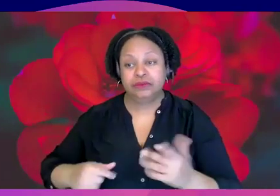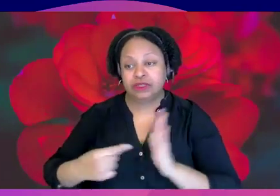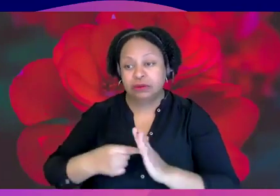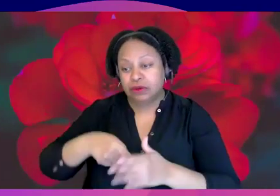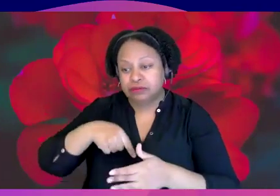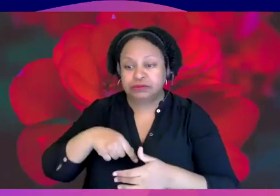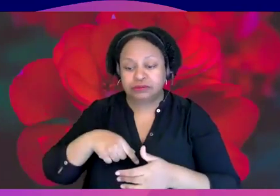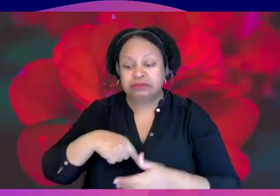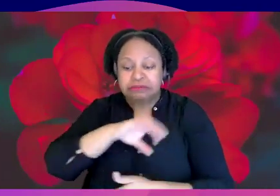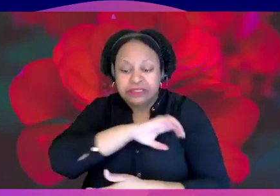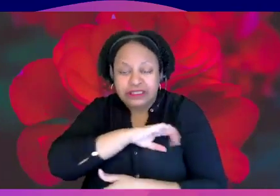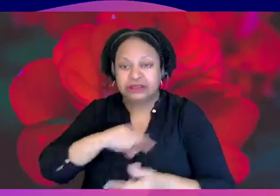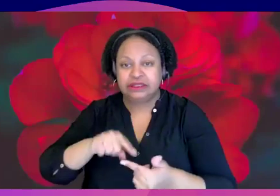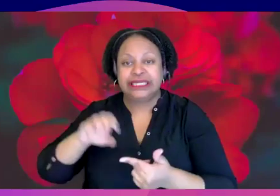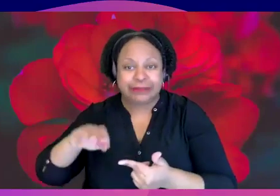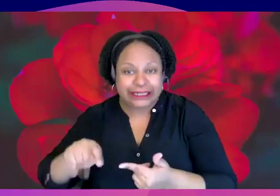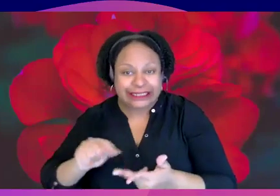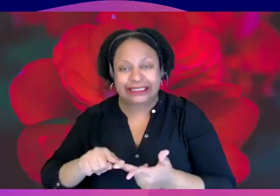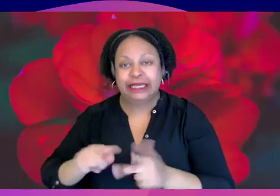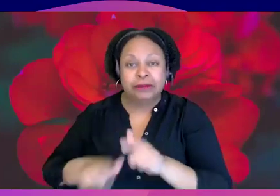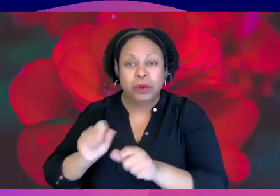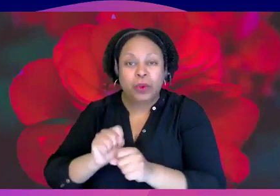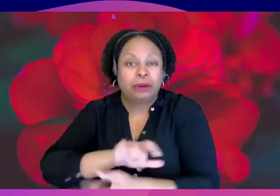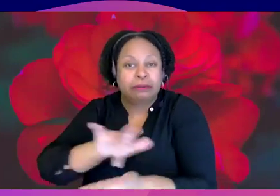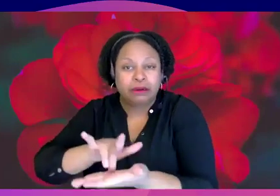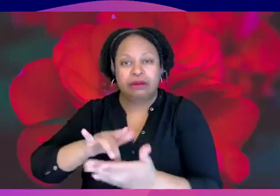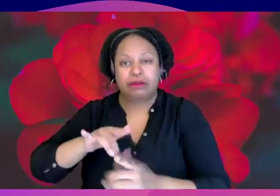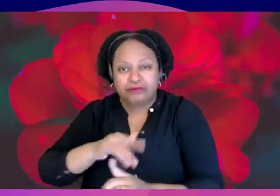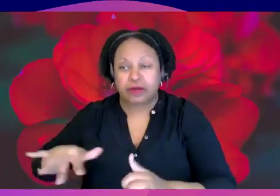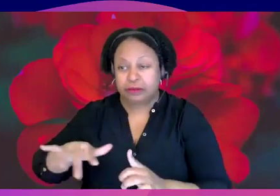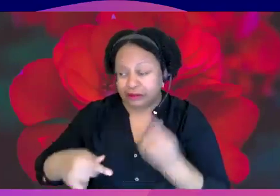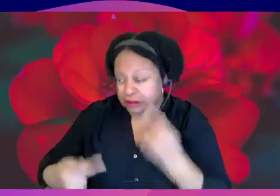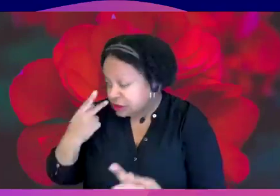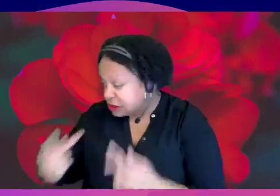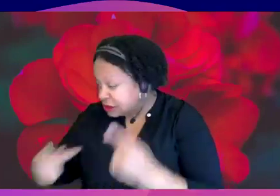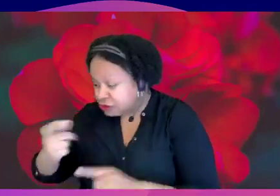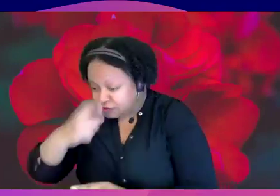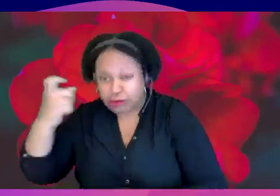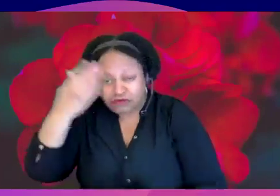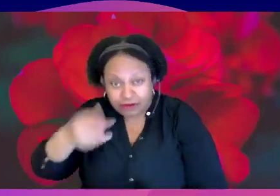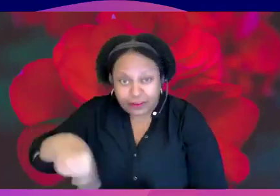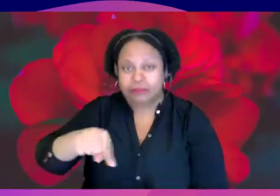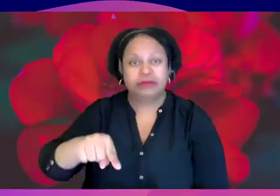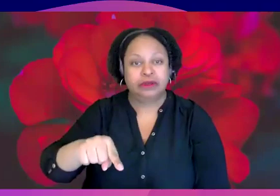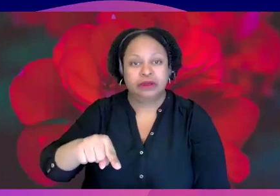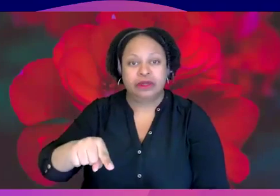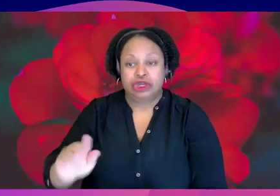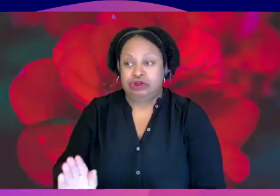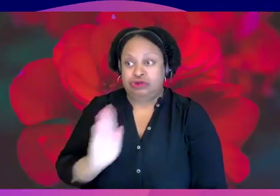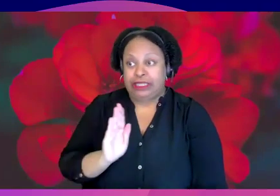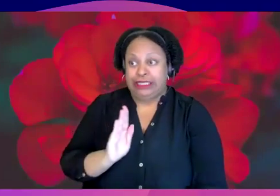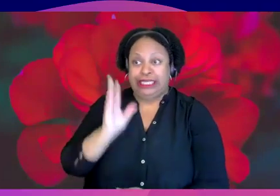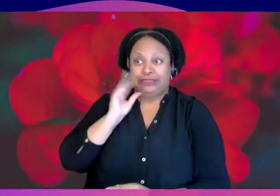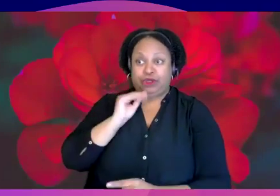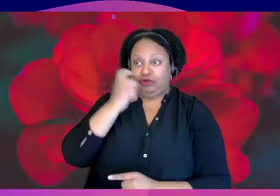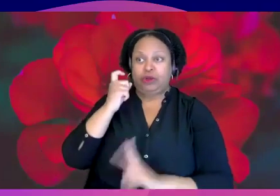policing, EMTs, folks working in medical, where they're seeing the trauma unfold in front of them. It's not happening to them directly, but they're seeing